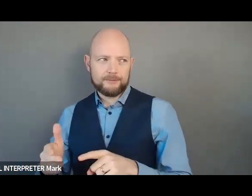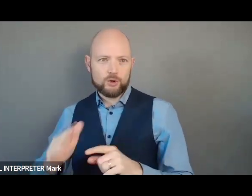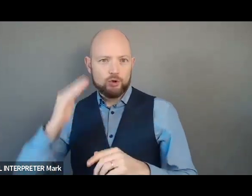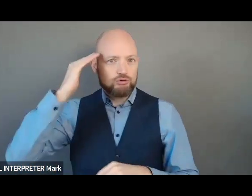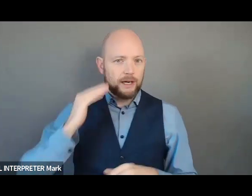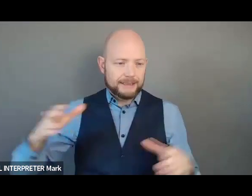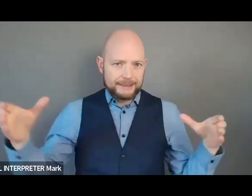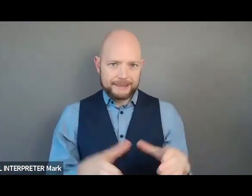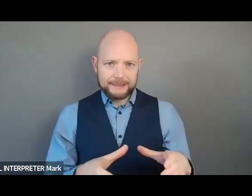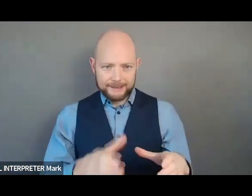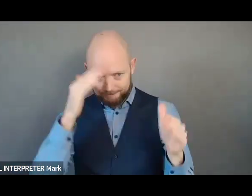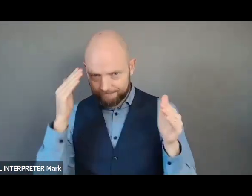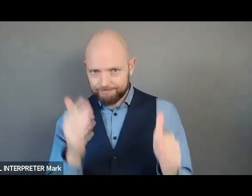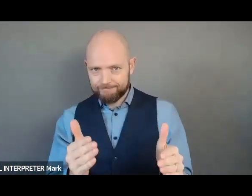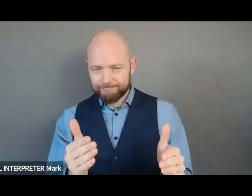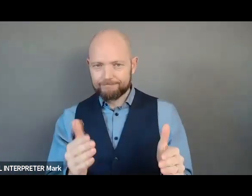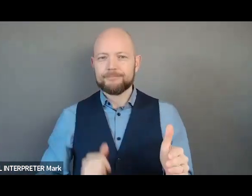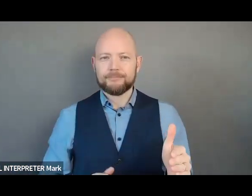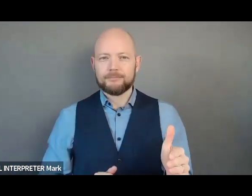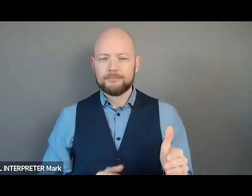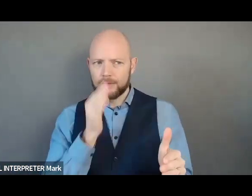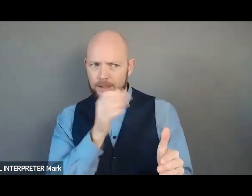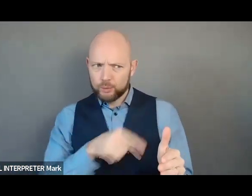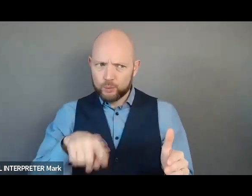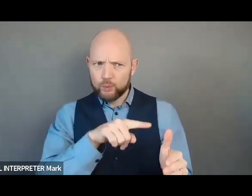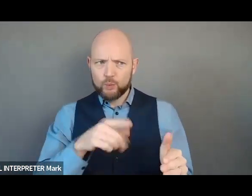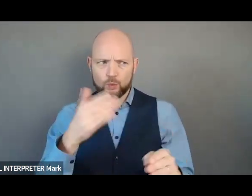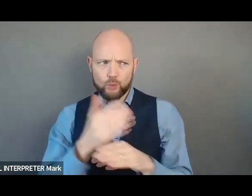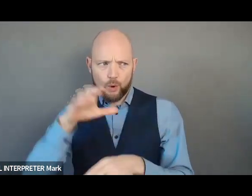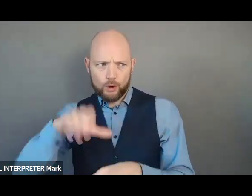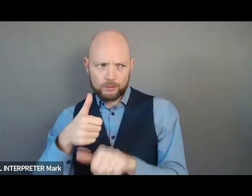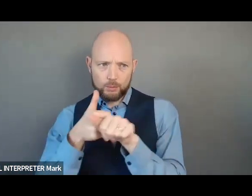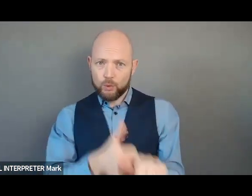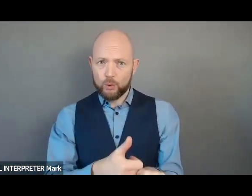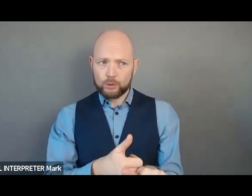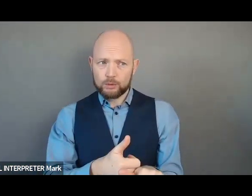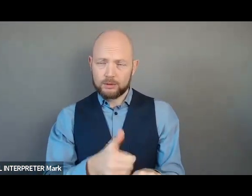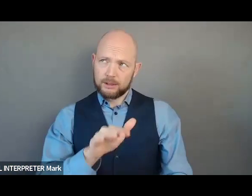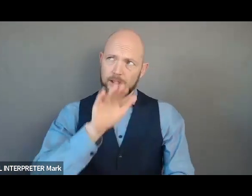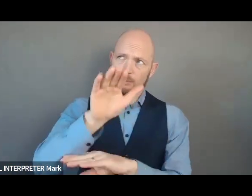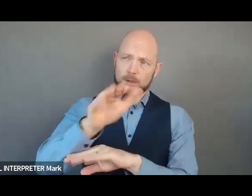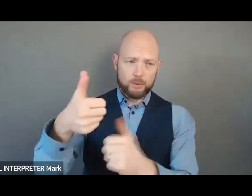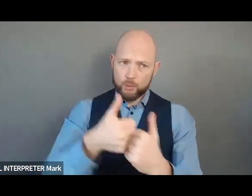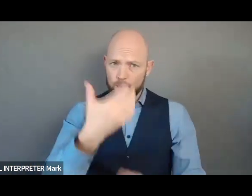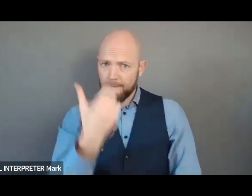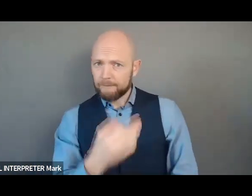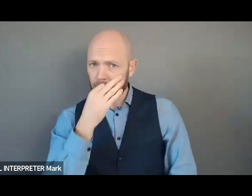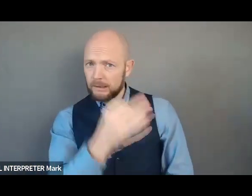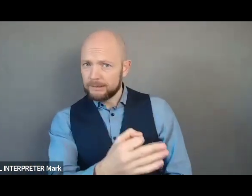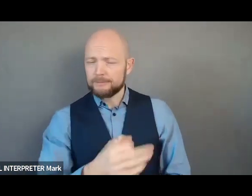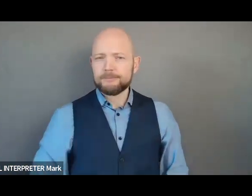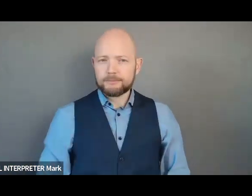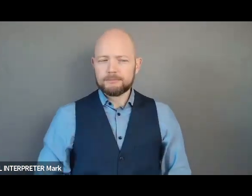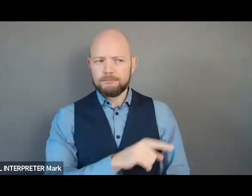recognize the support they receive from their institution and outside their institution. And they also